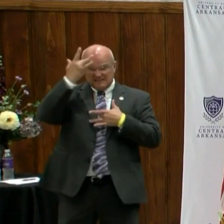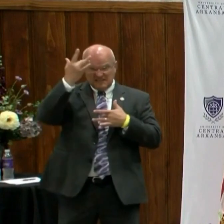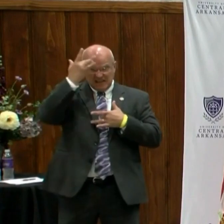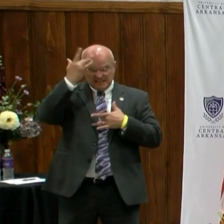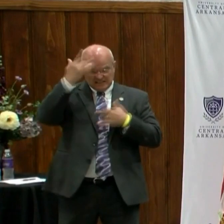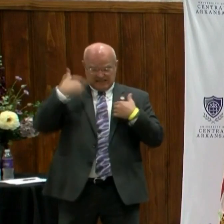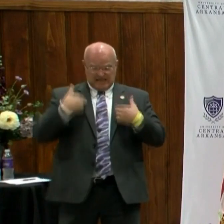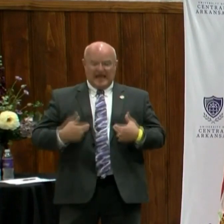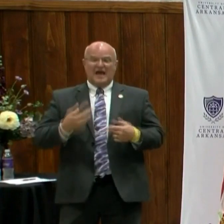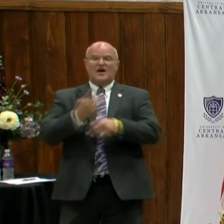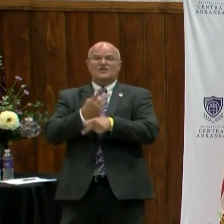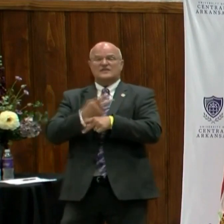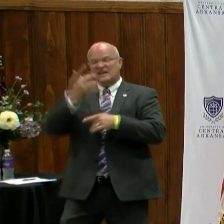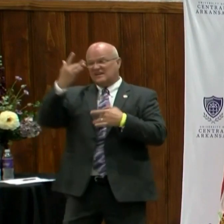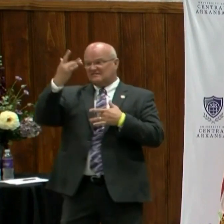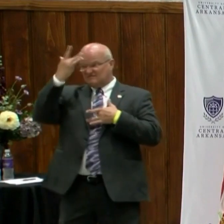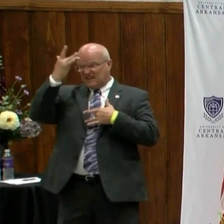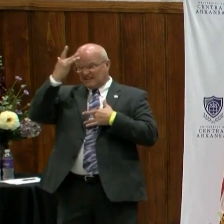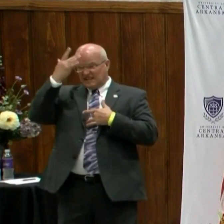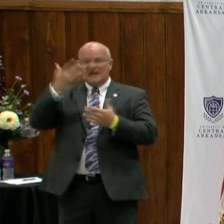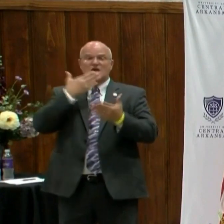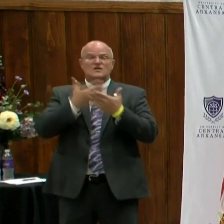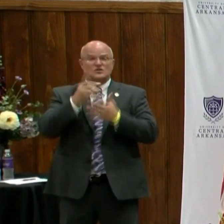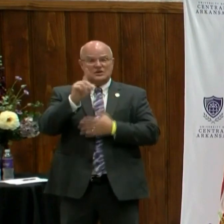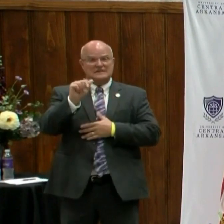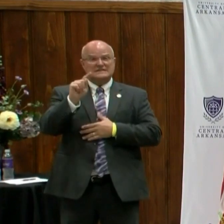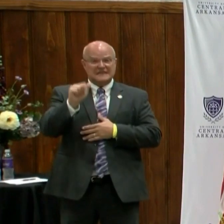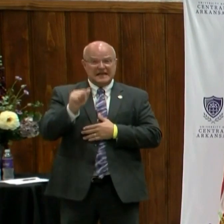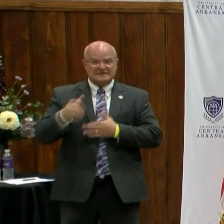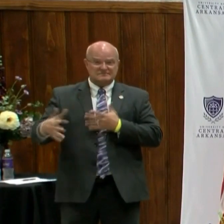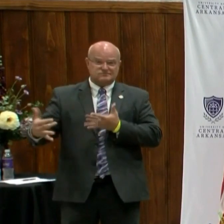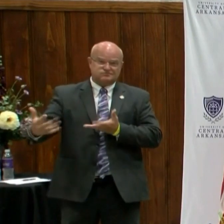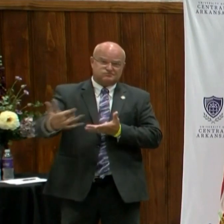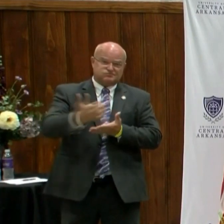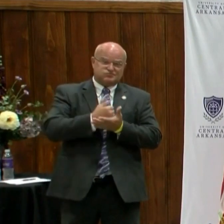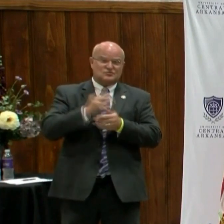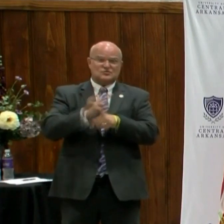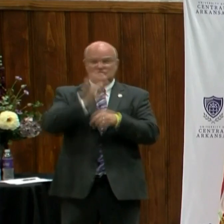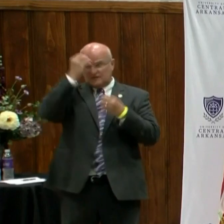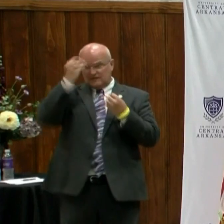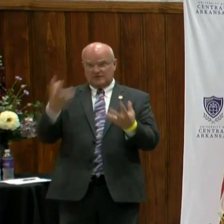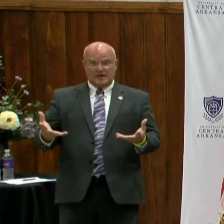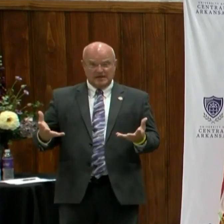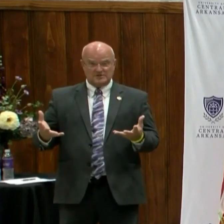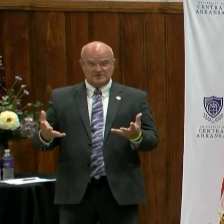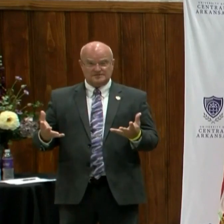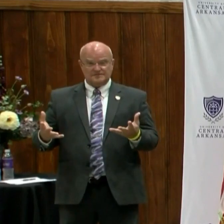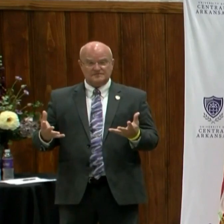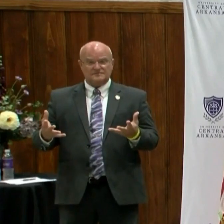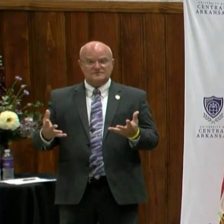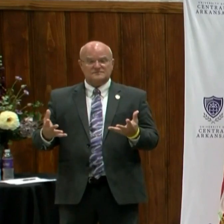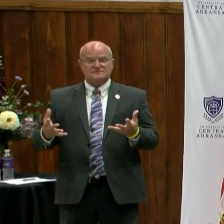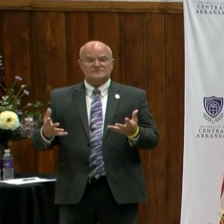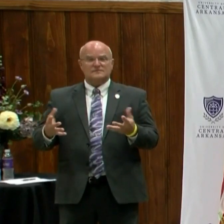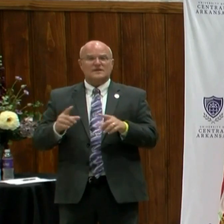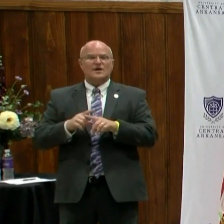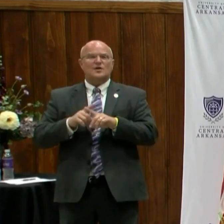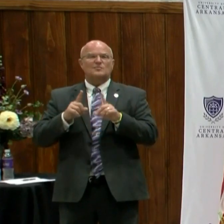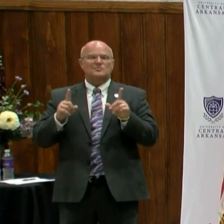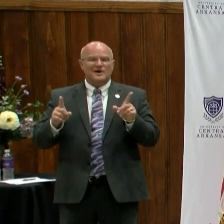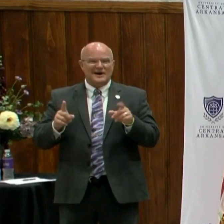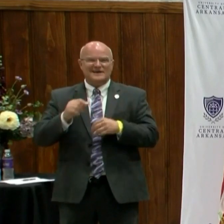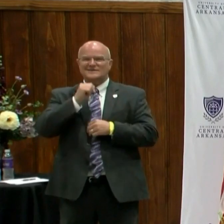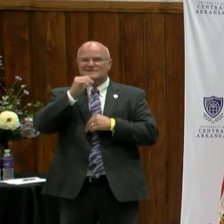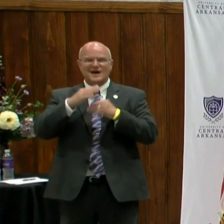infections, healthcare-related infections. And it's a very good database. It collects a lot of very useful information, but it